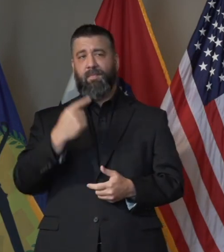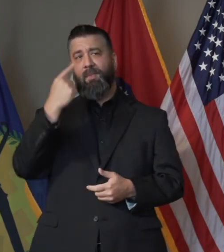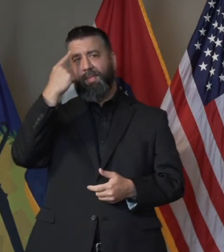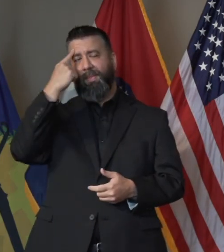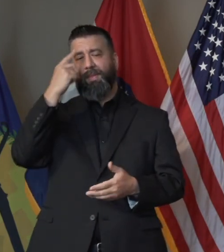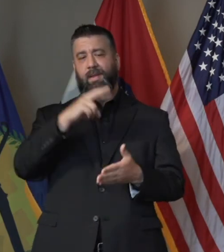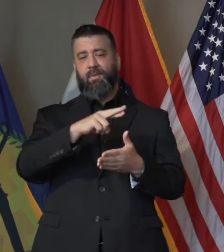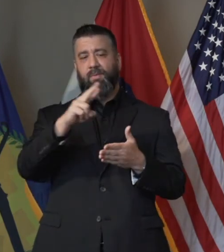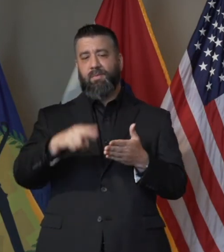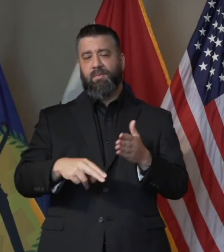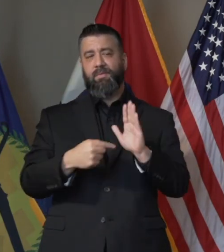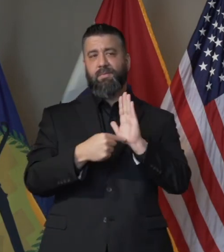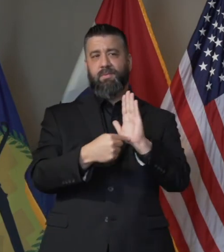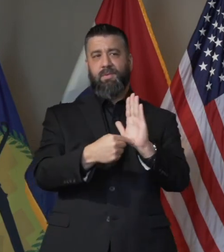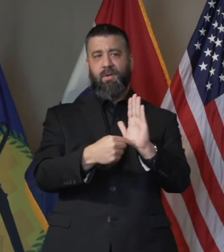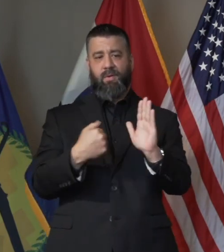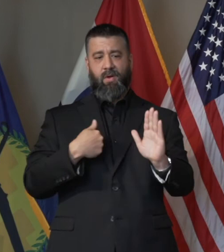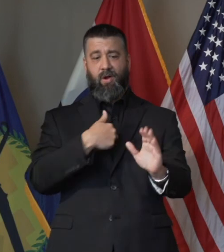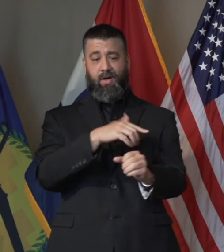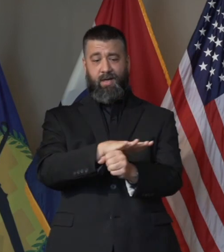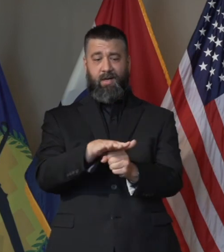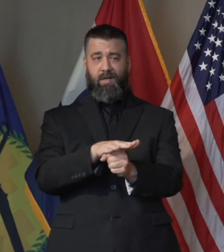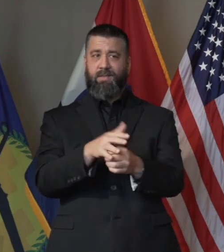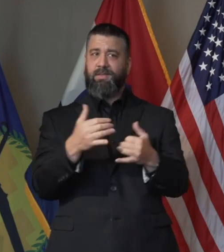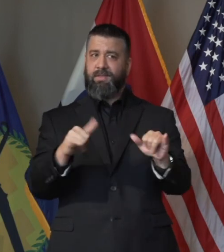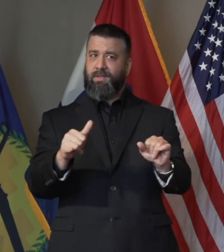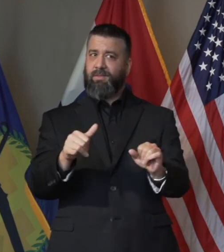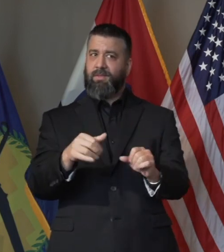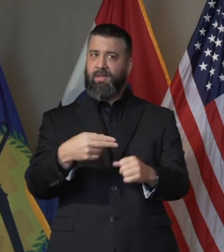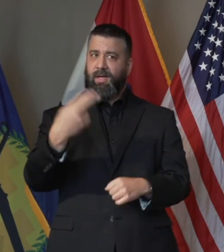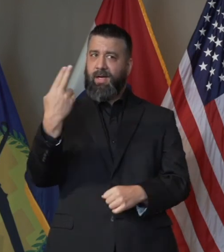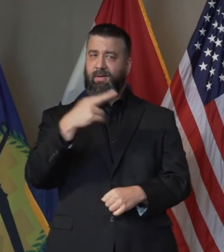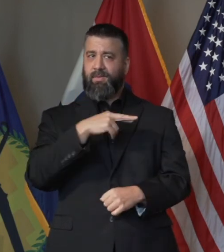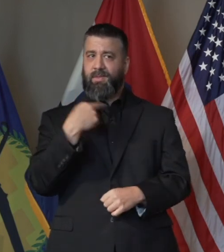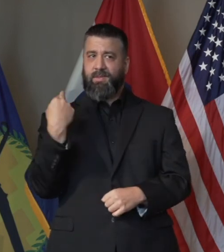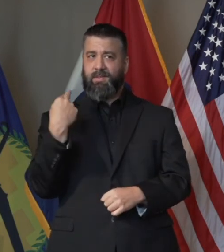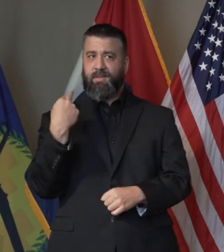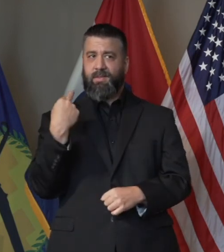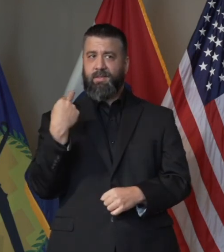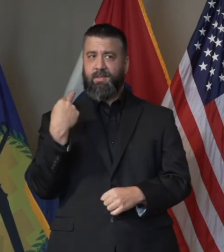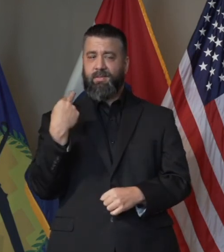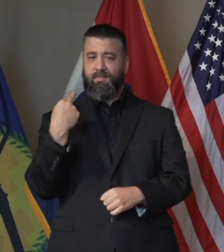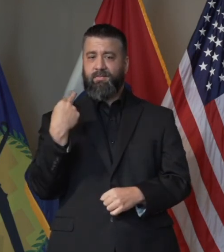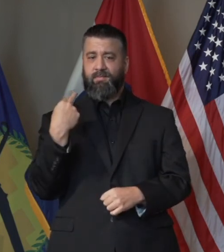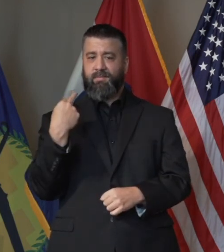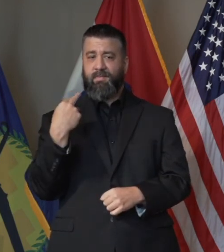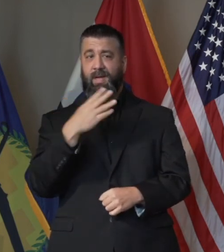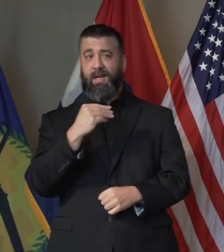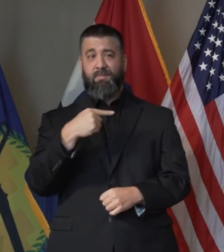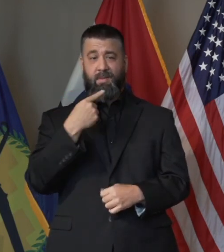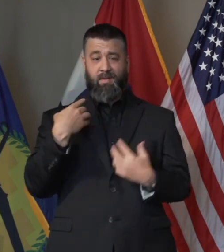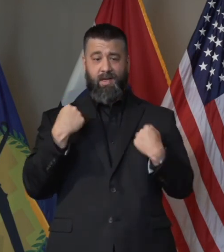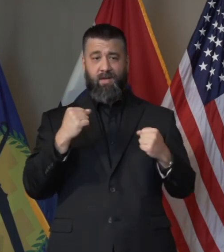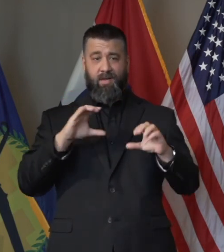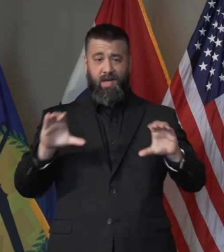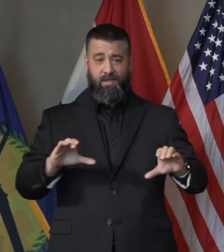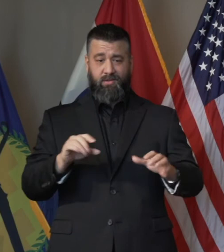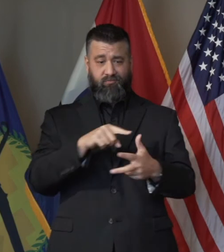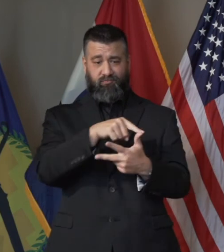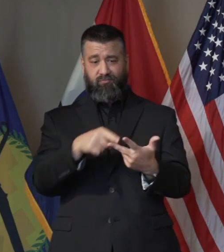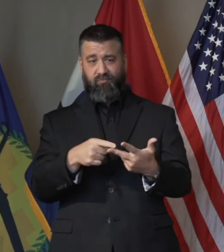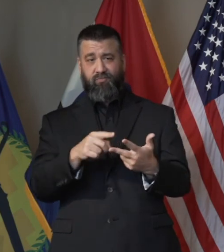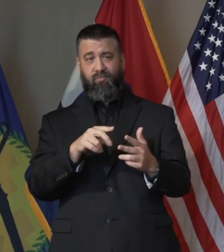results indicate that our region remains vulnerable and therefore that urgent public health action is